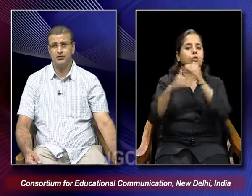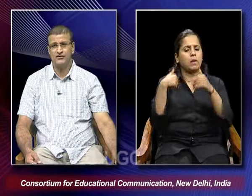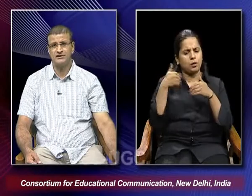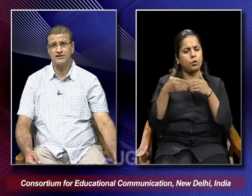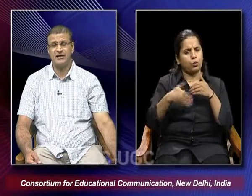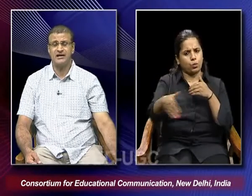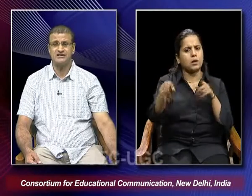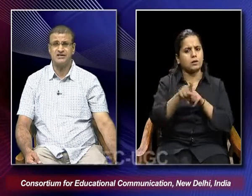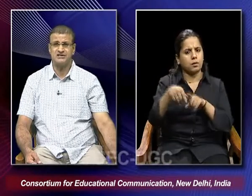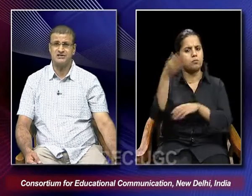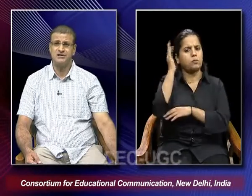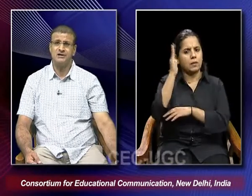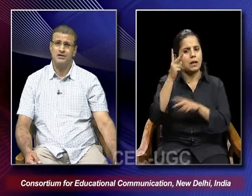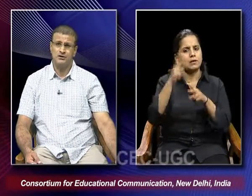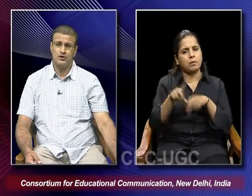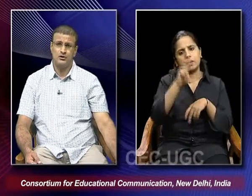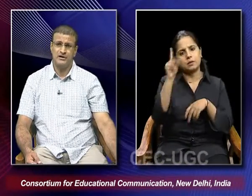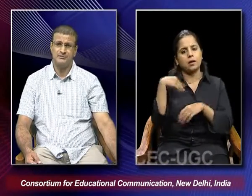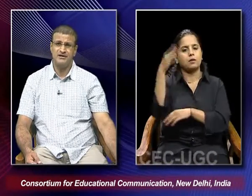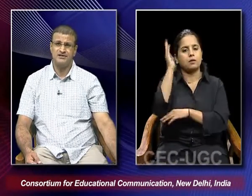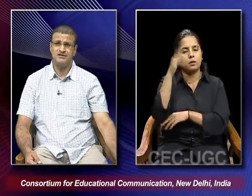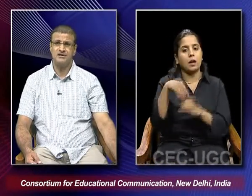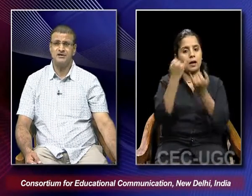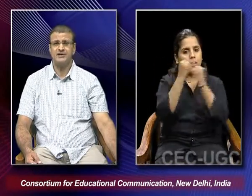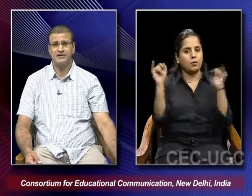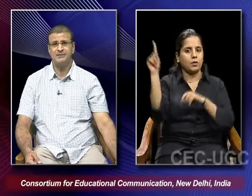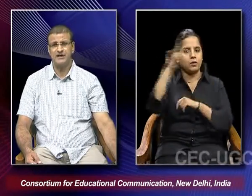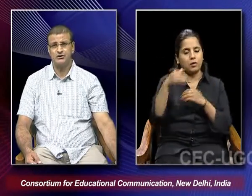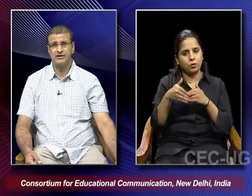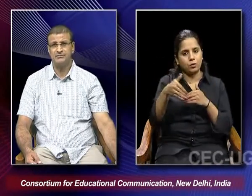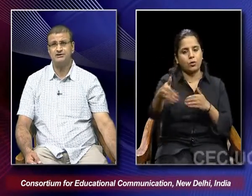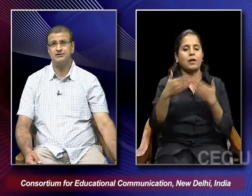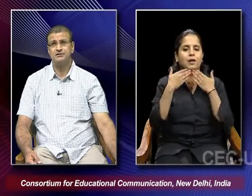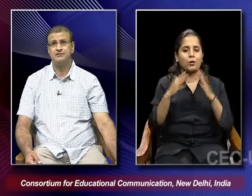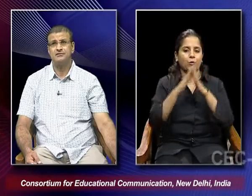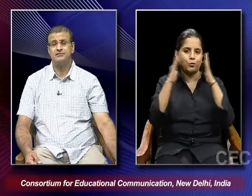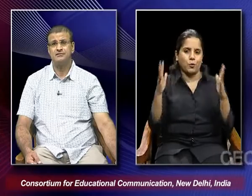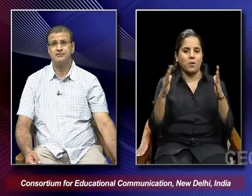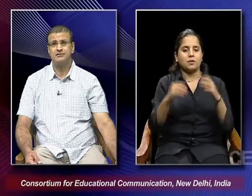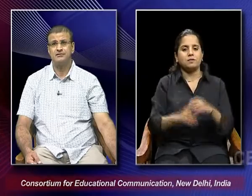continue further in our next lecture on independence. Till that time, thank you very much.